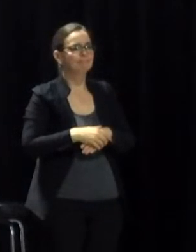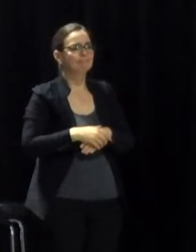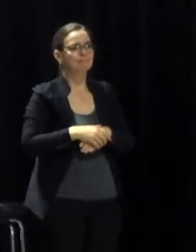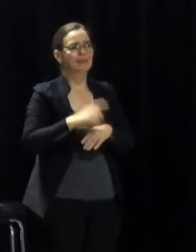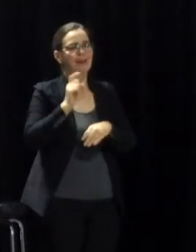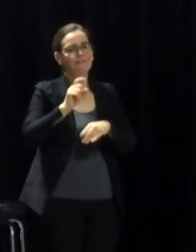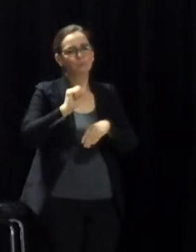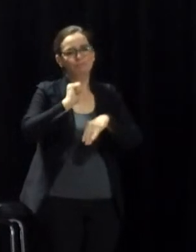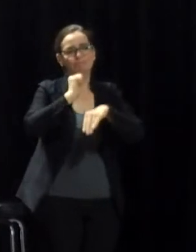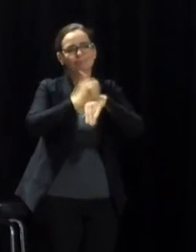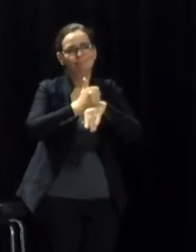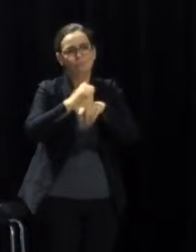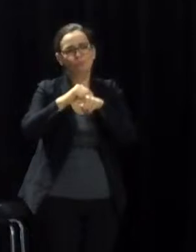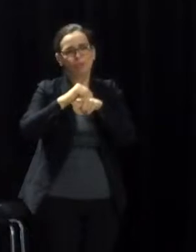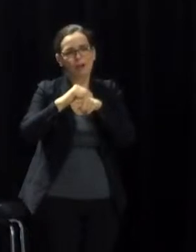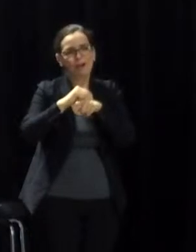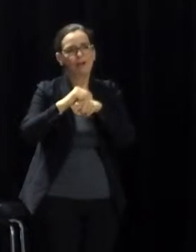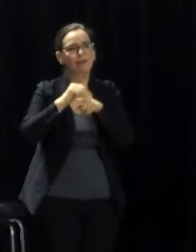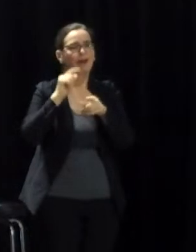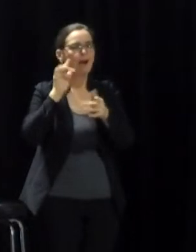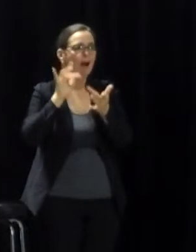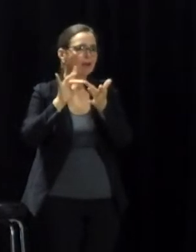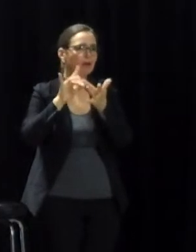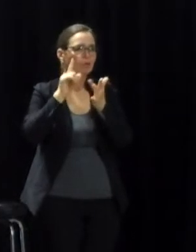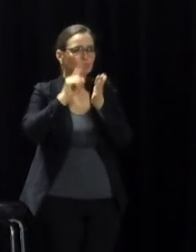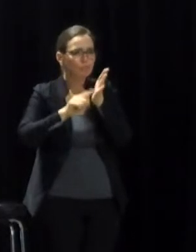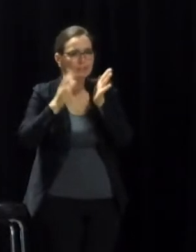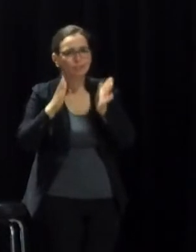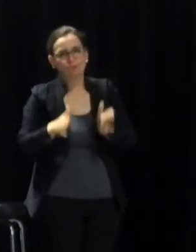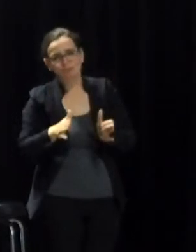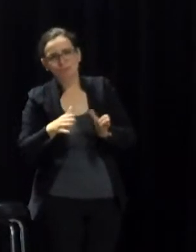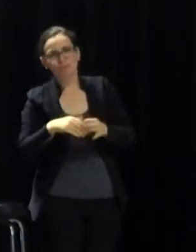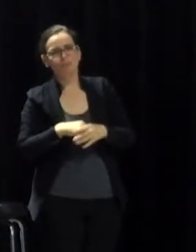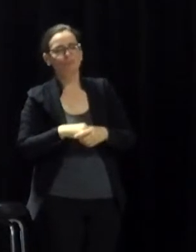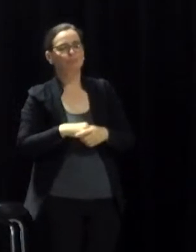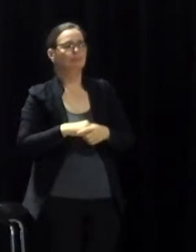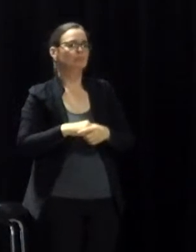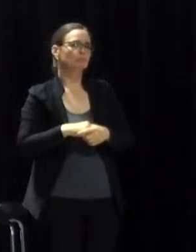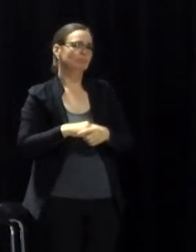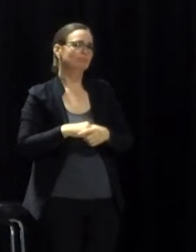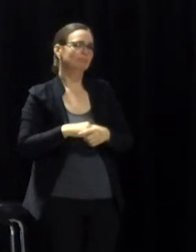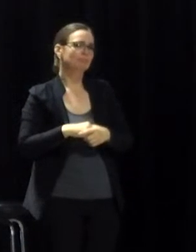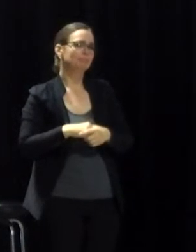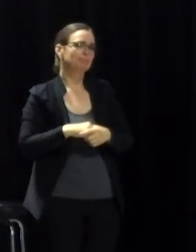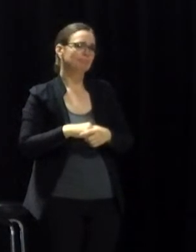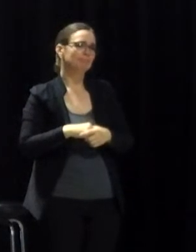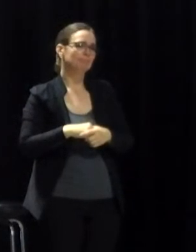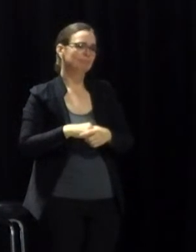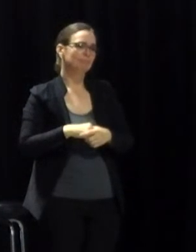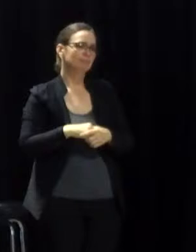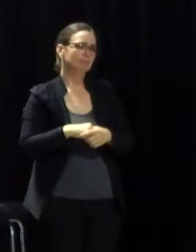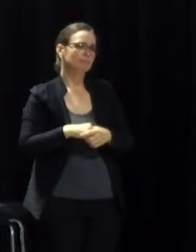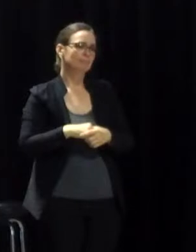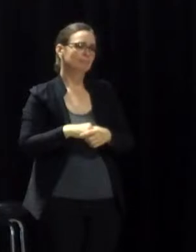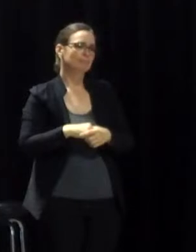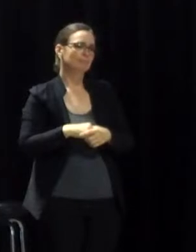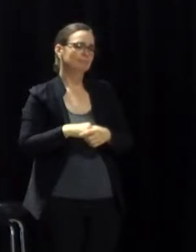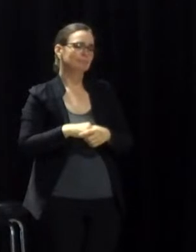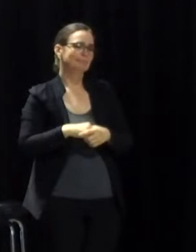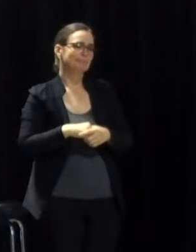seamless transfer of care from ours to them. We are practically one